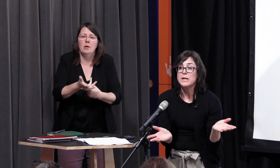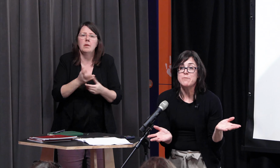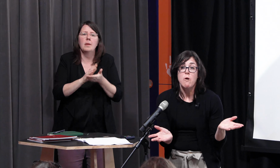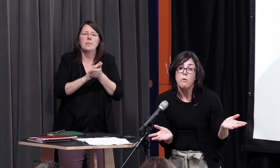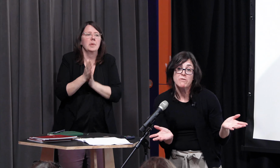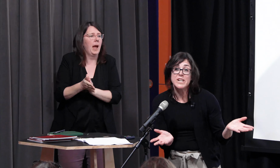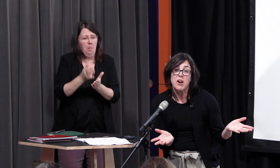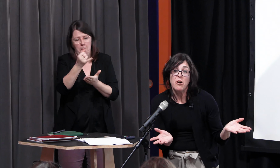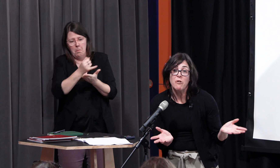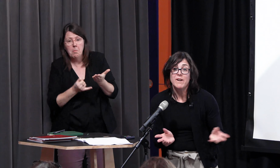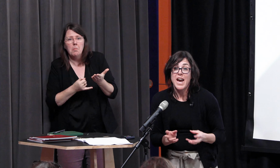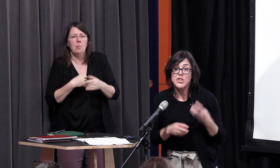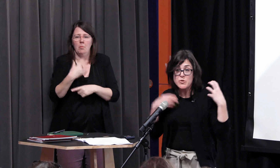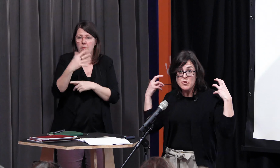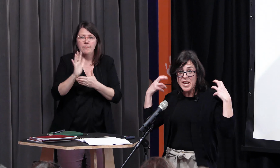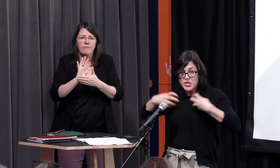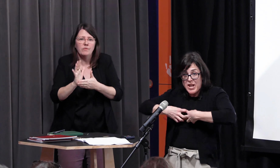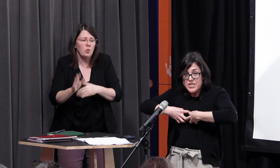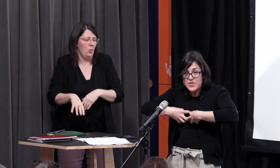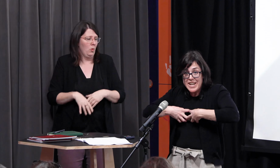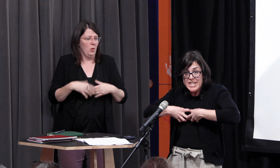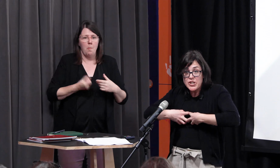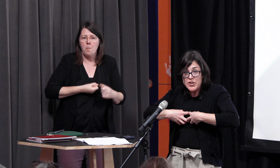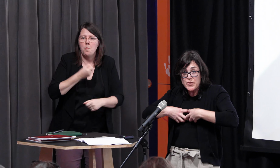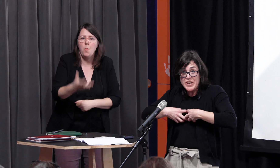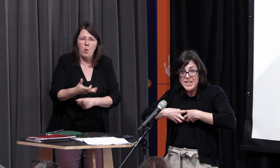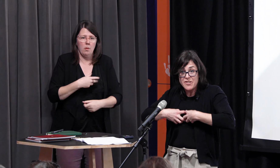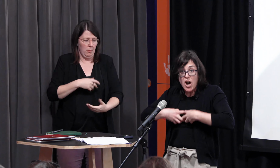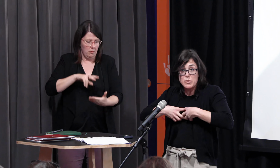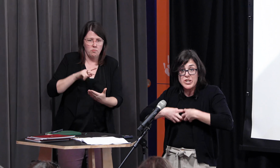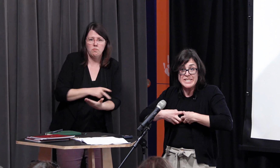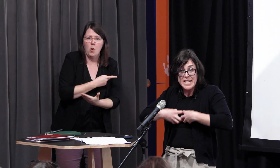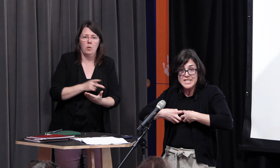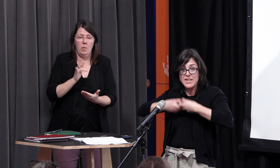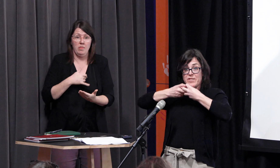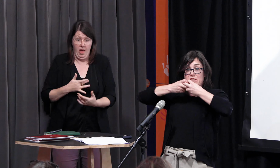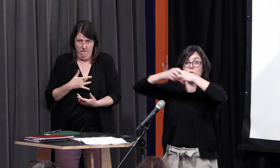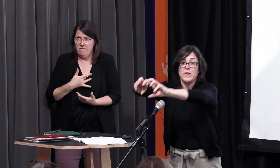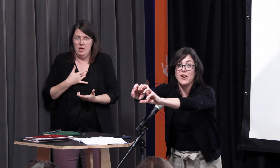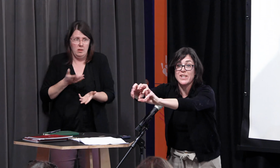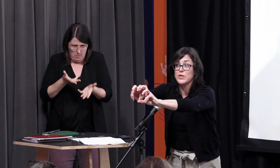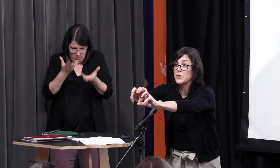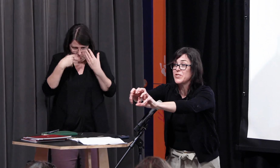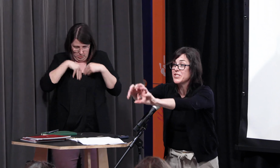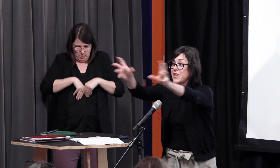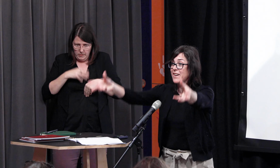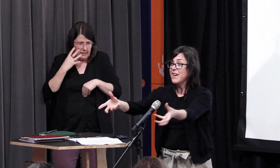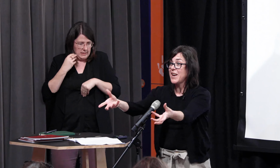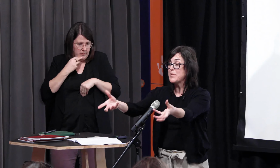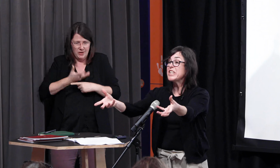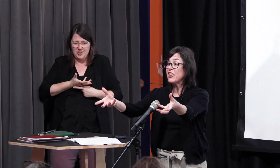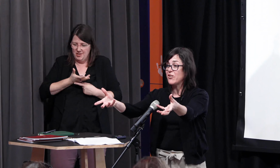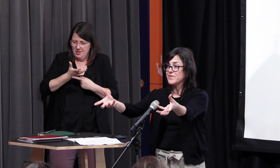a poem, or a video, and you like transfer that internal feeling of awkward and tentative, and then you throw it out into the world, into